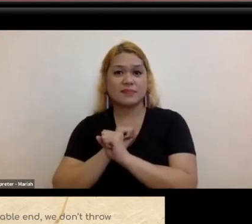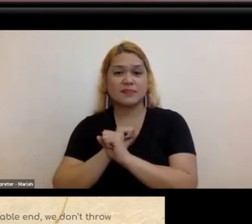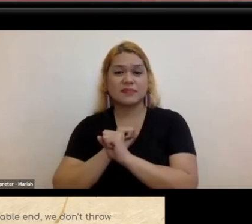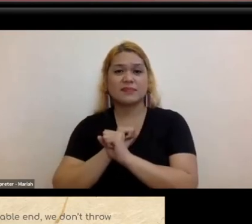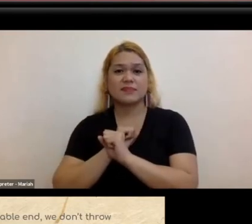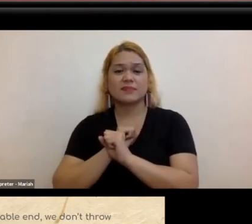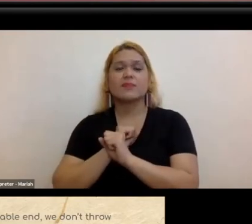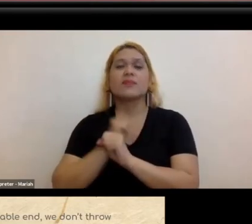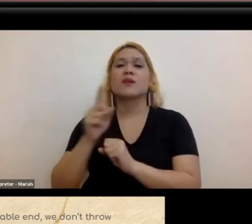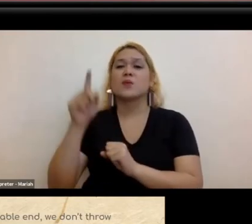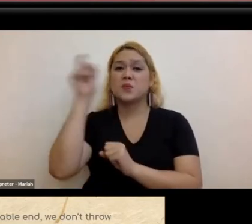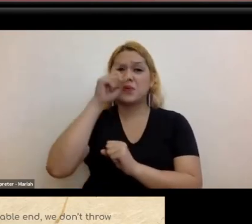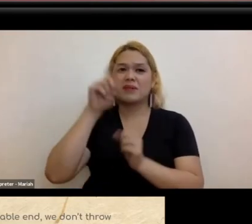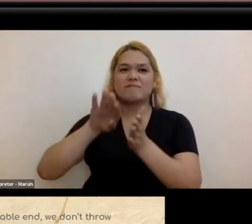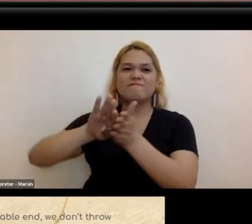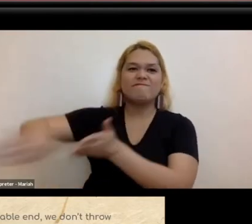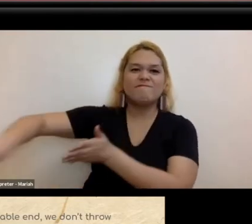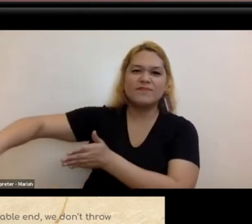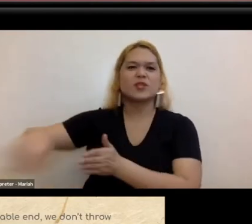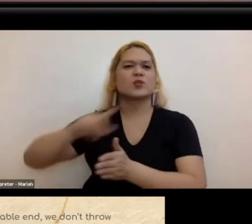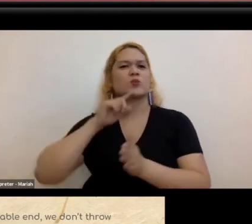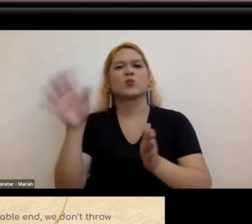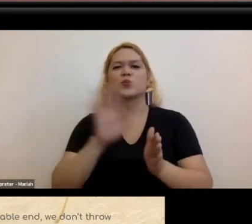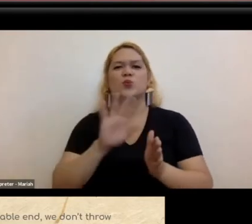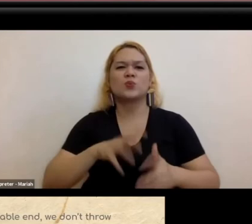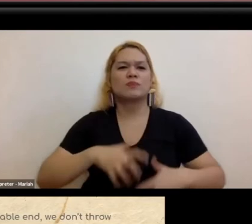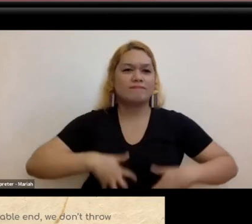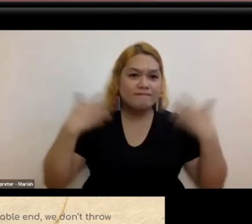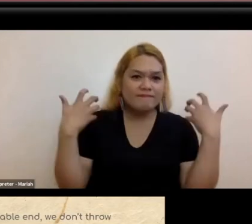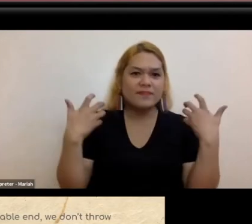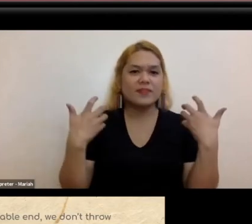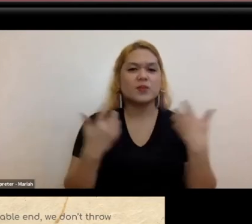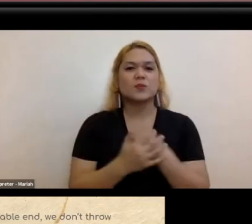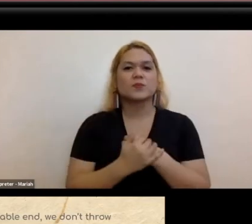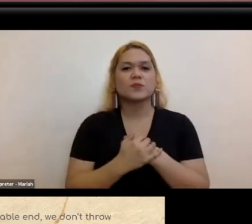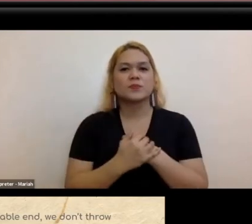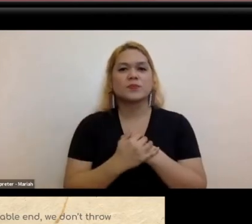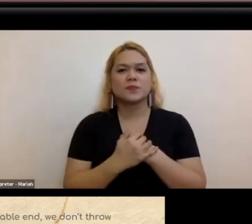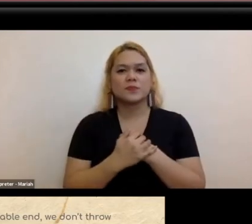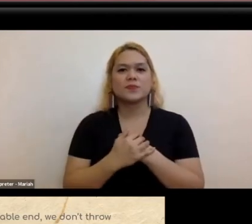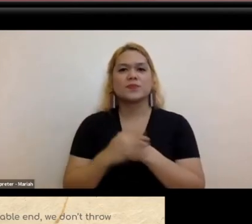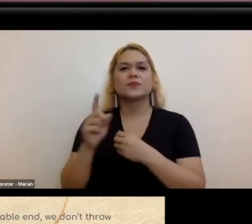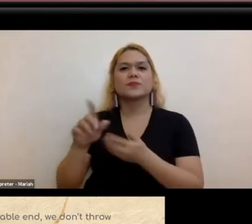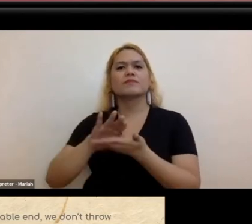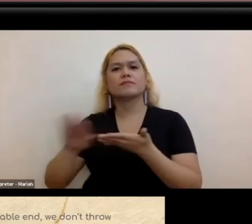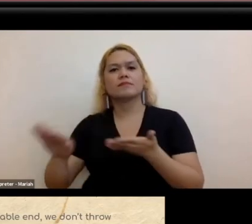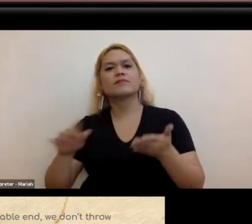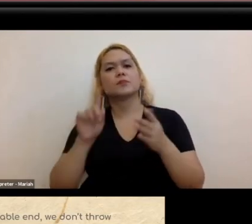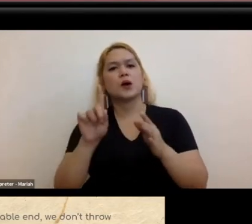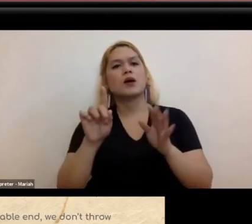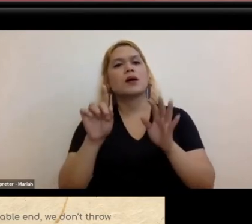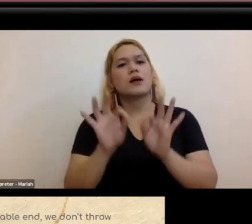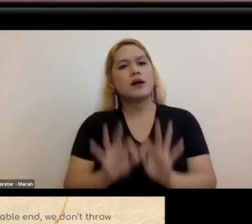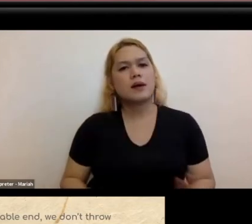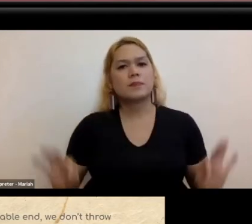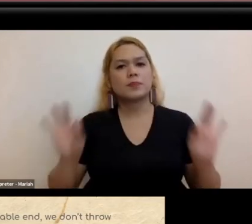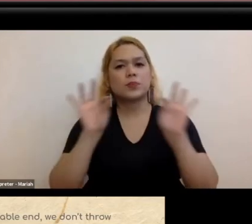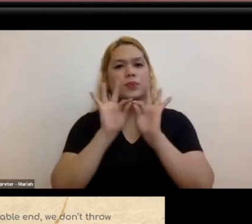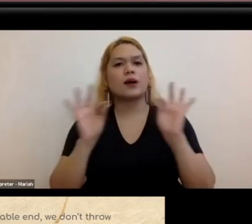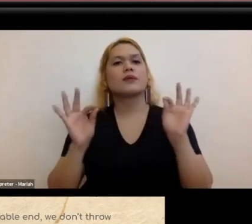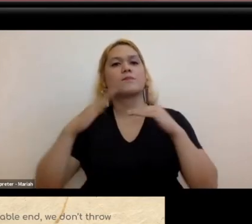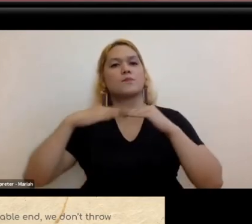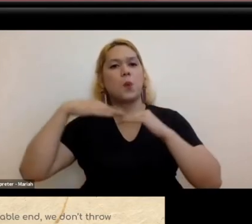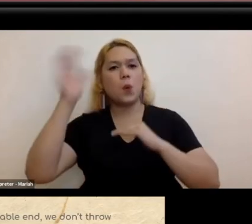of anger the way we throw compliments. We're important, having had more mass cards.